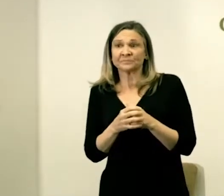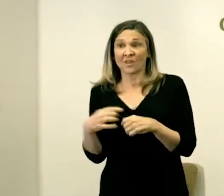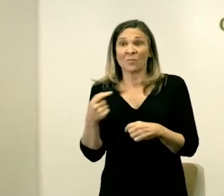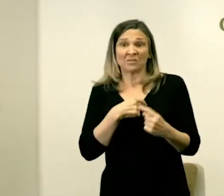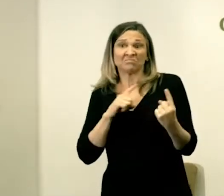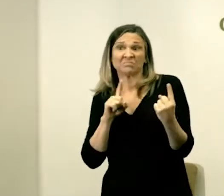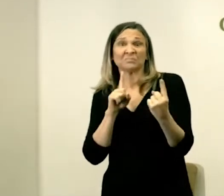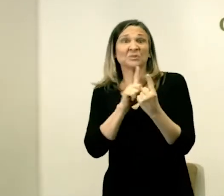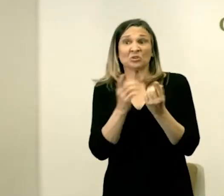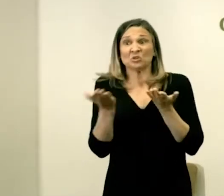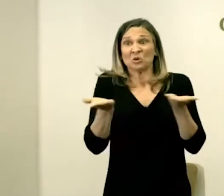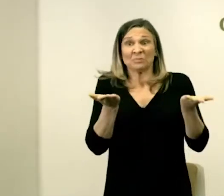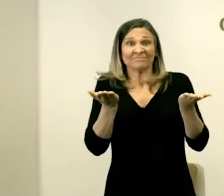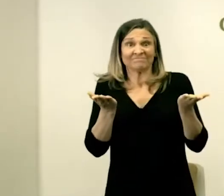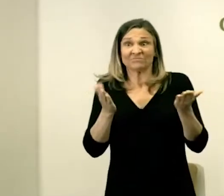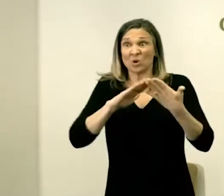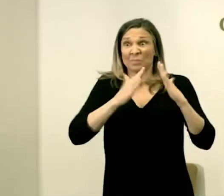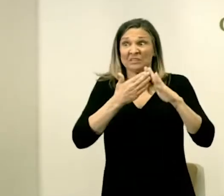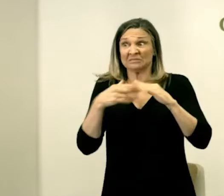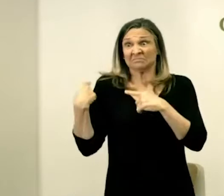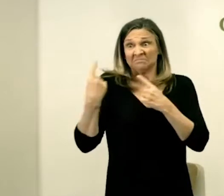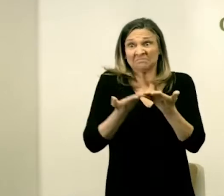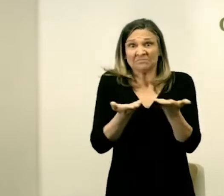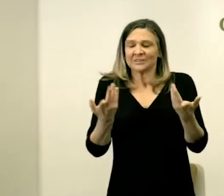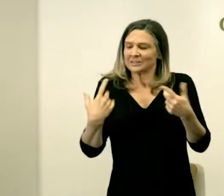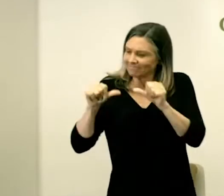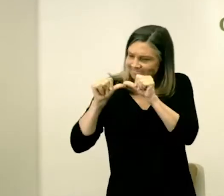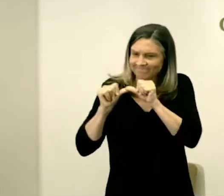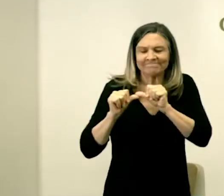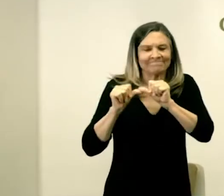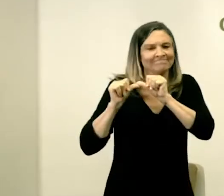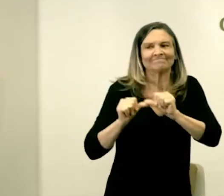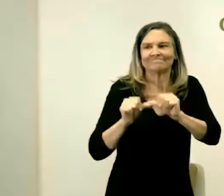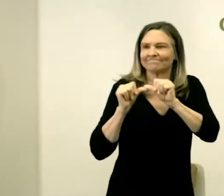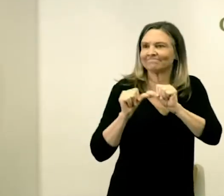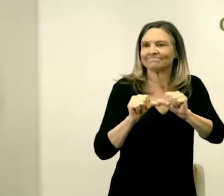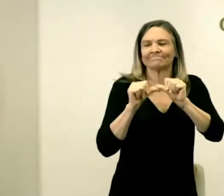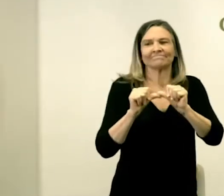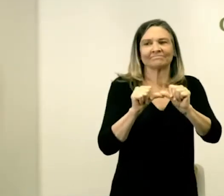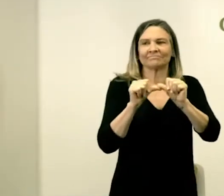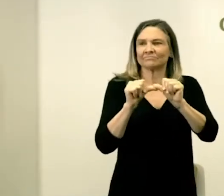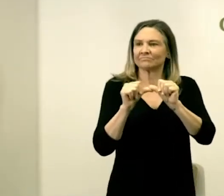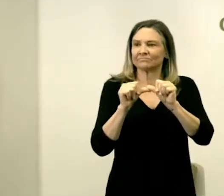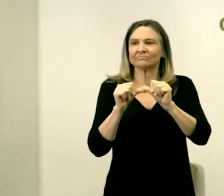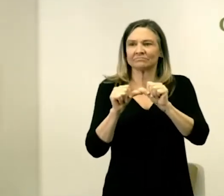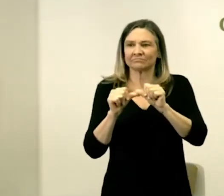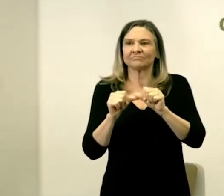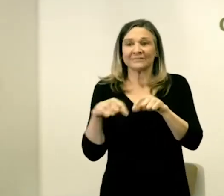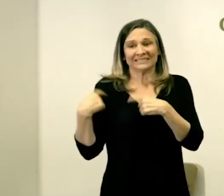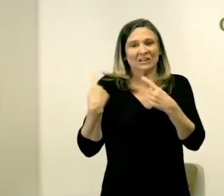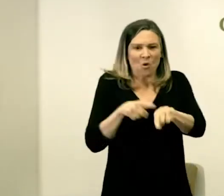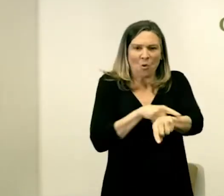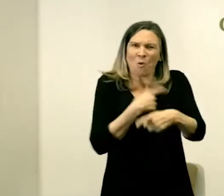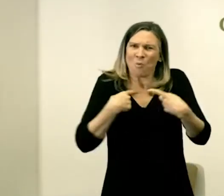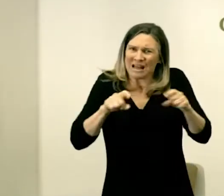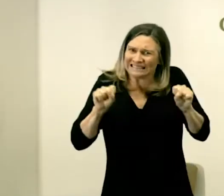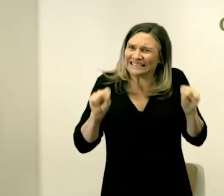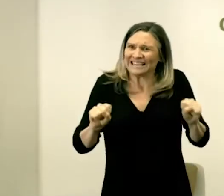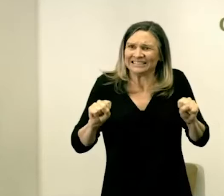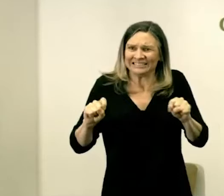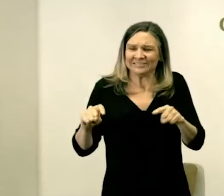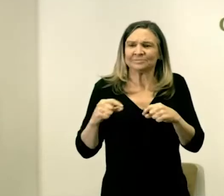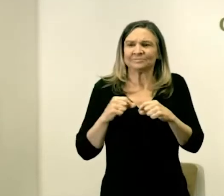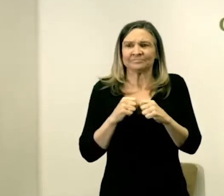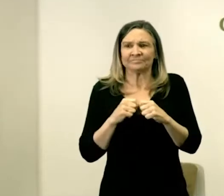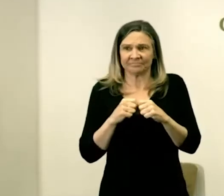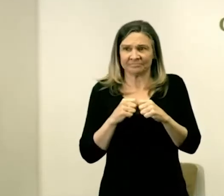are, and we will continue to do so as long as it is necessary. We have set up hotlines in English and